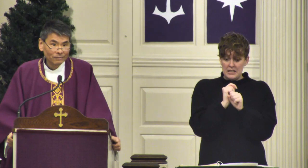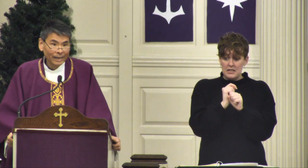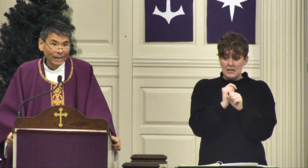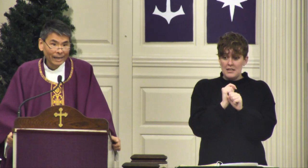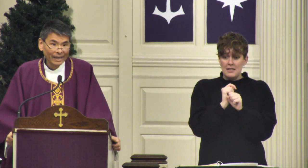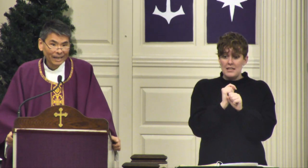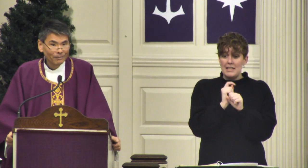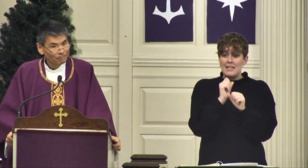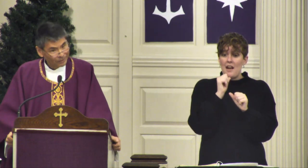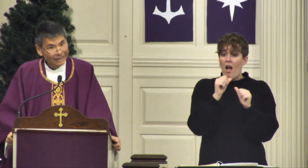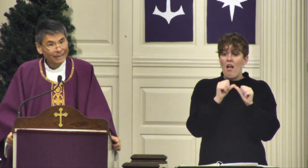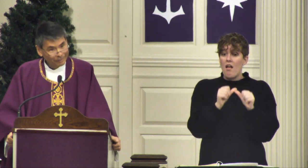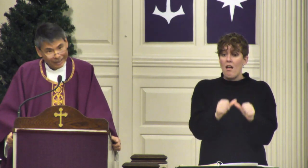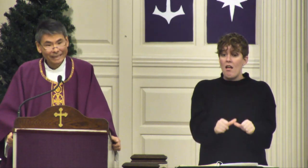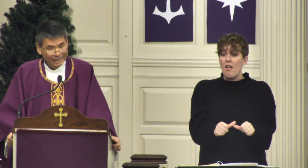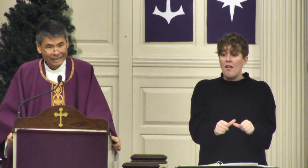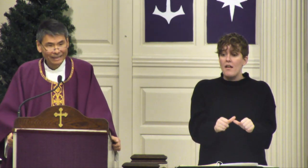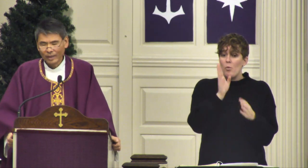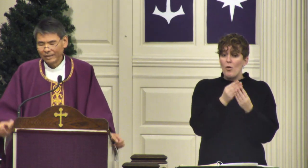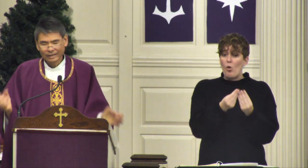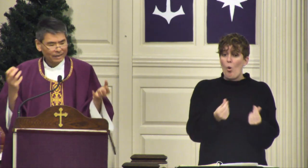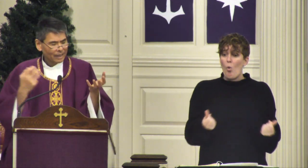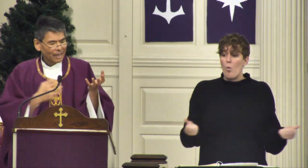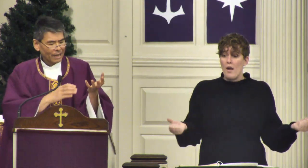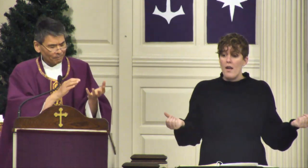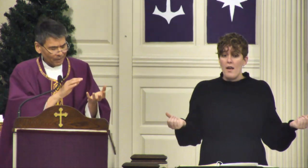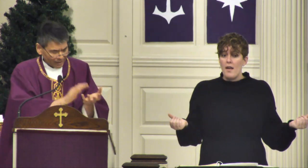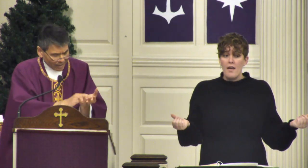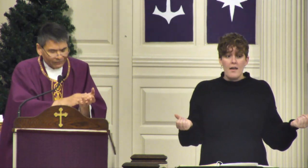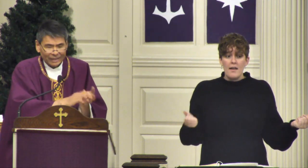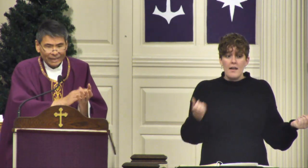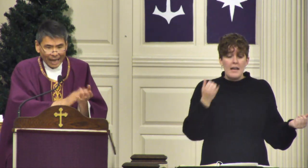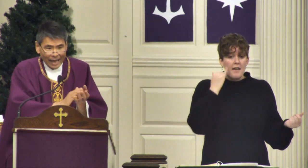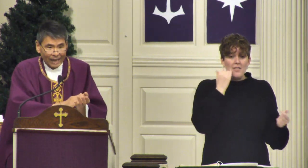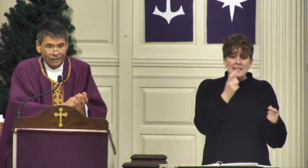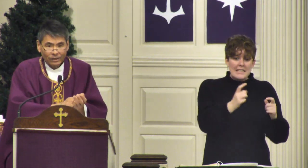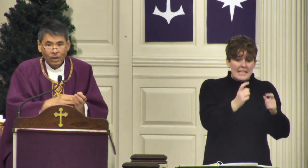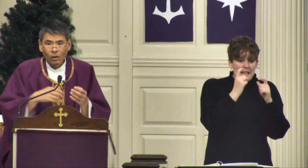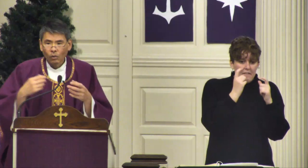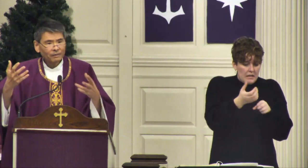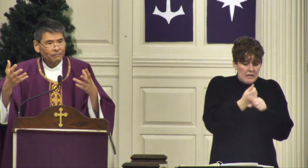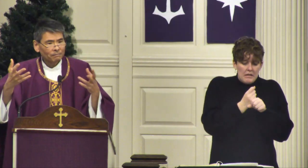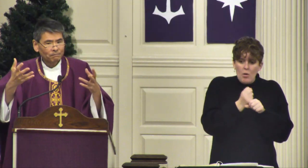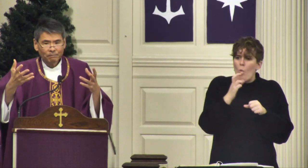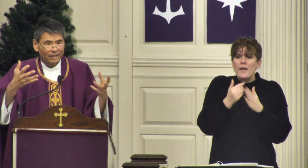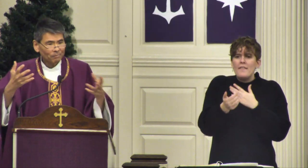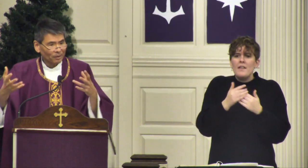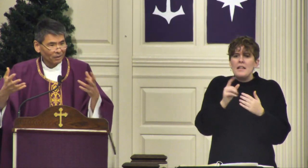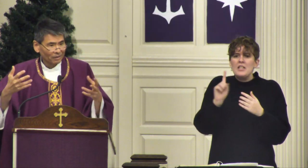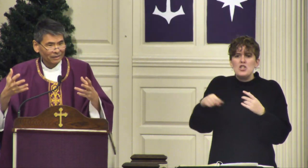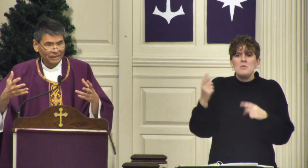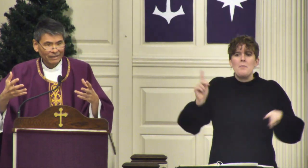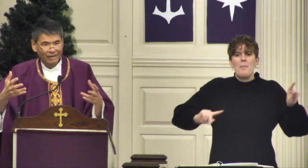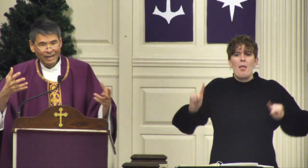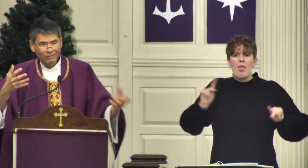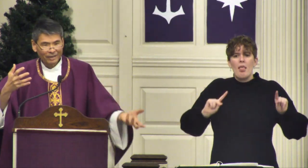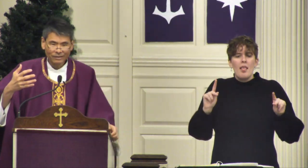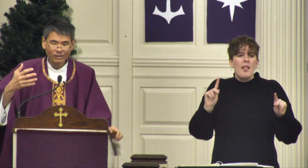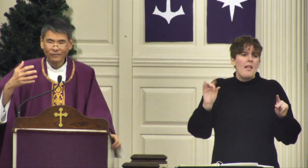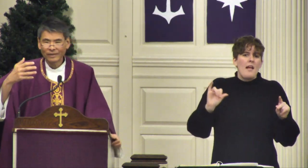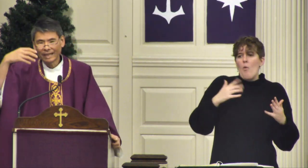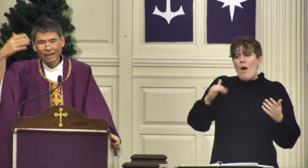away pretty quickly, whether it's a gift in the hand or even people. You know, I want